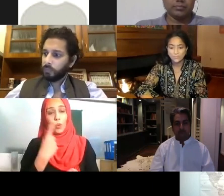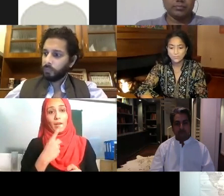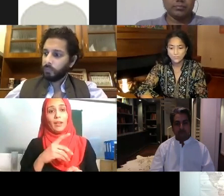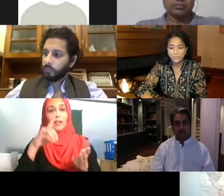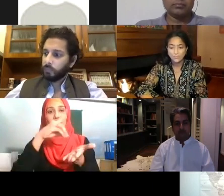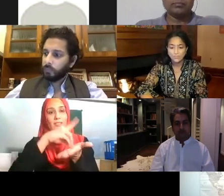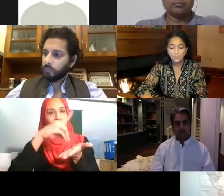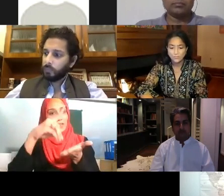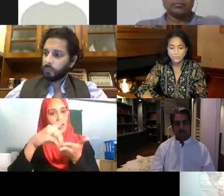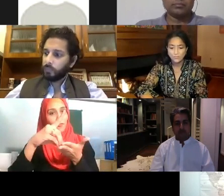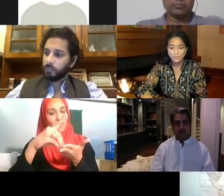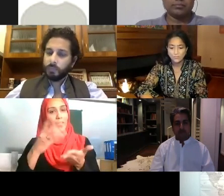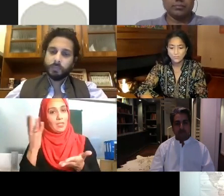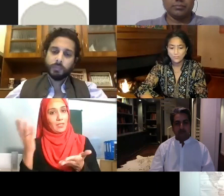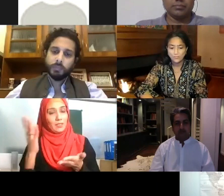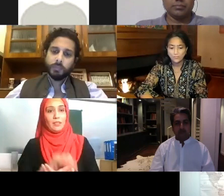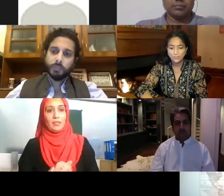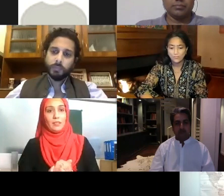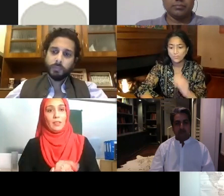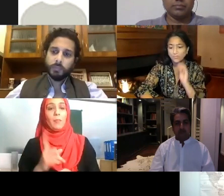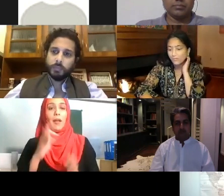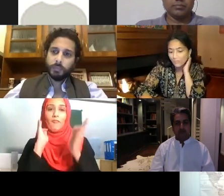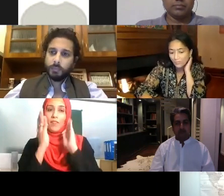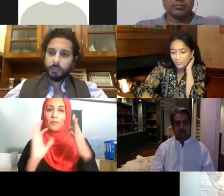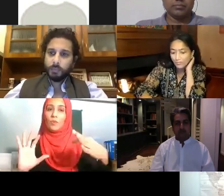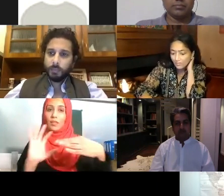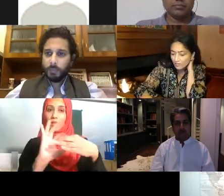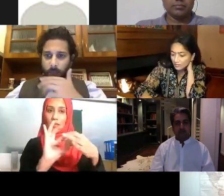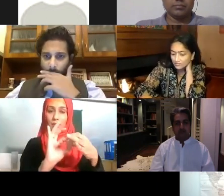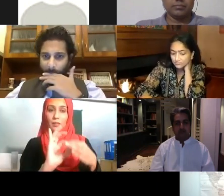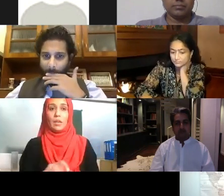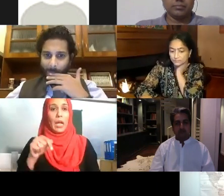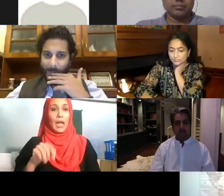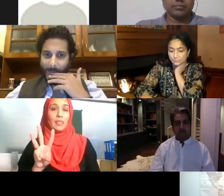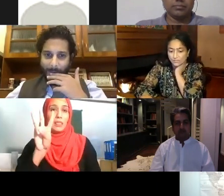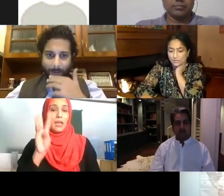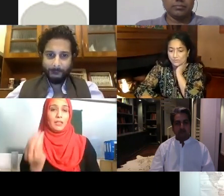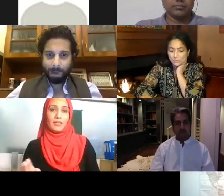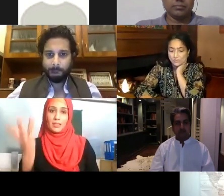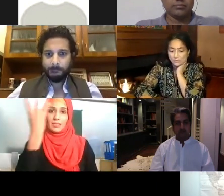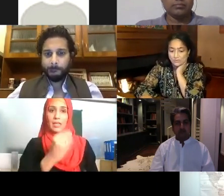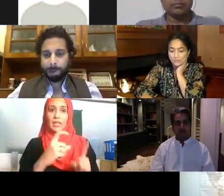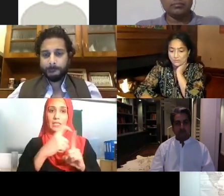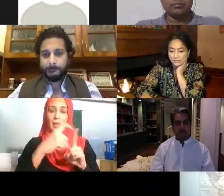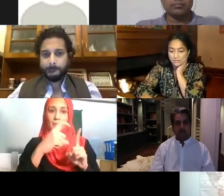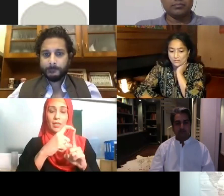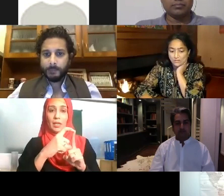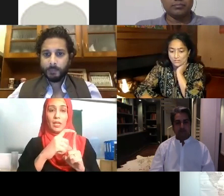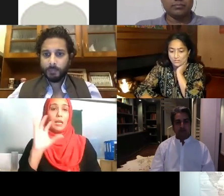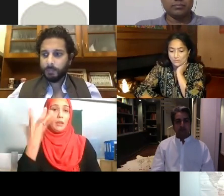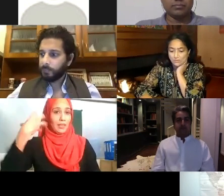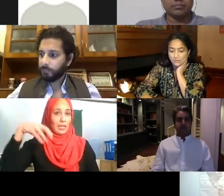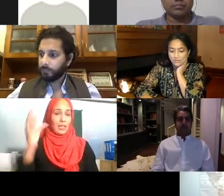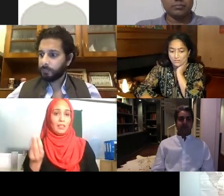Reach program and by Facebook. Today is December 3rd. It is the International Day of People